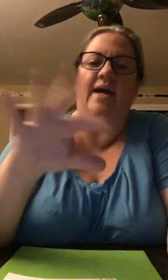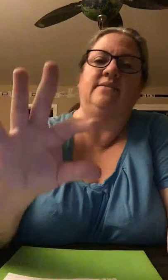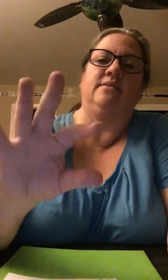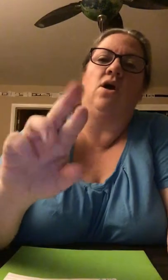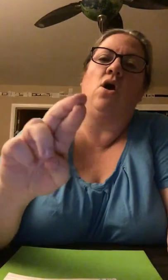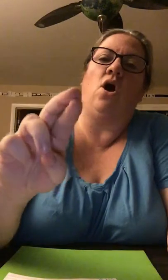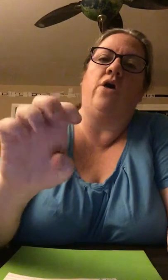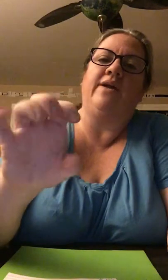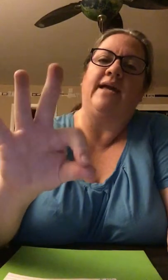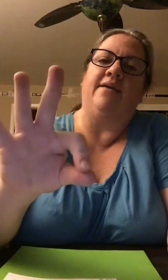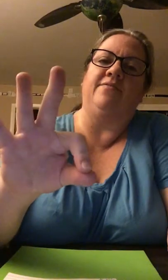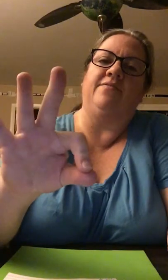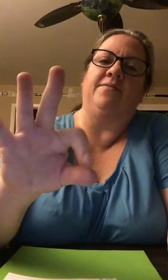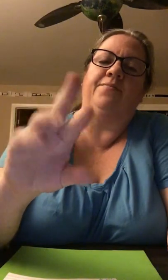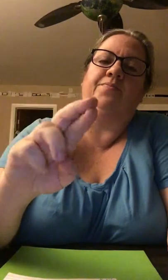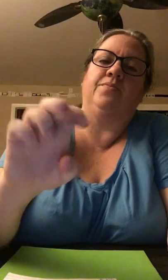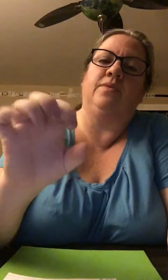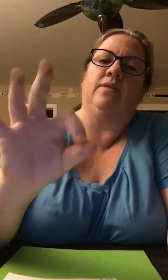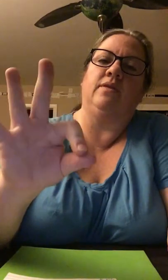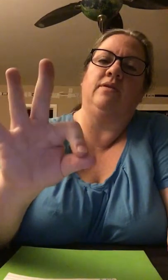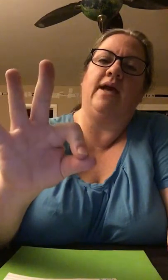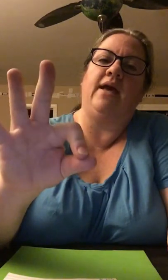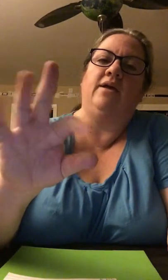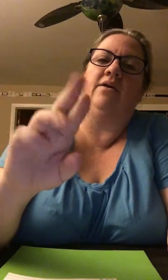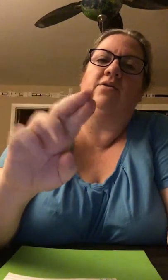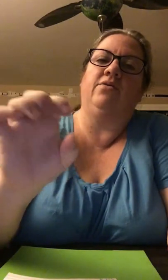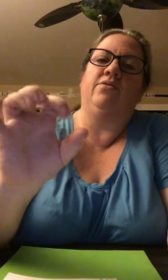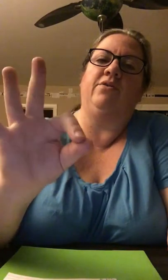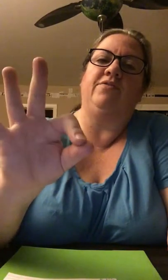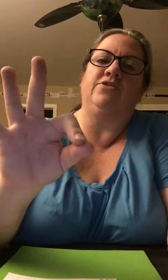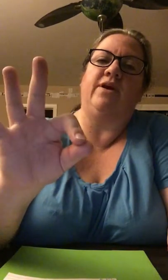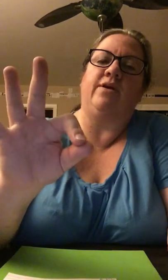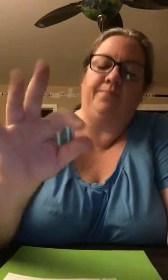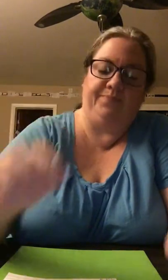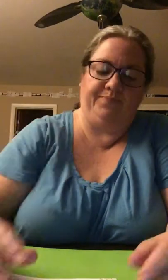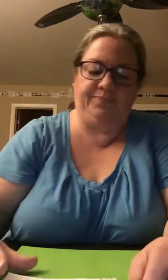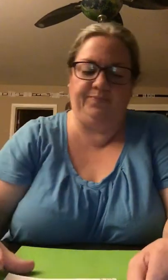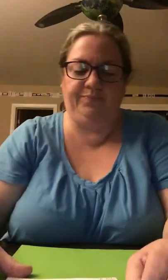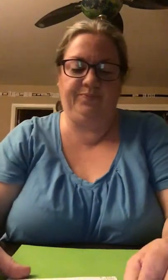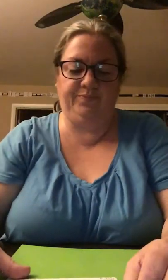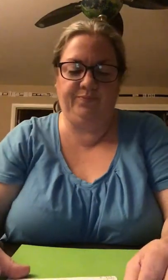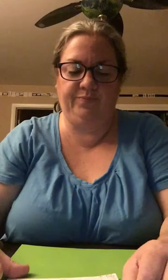Lexicalized. REF. Okay? Refrigerator.